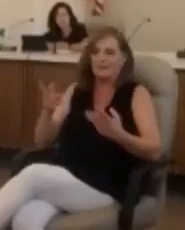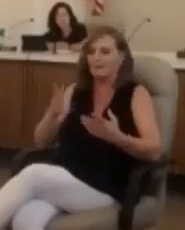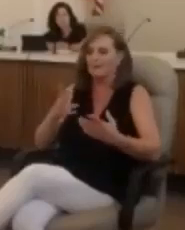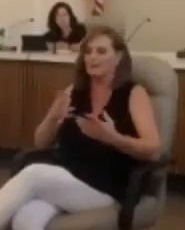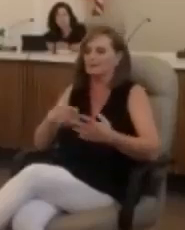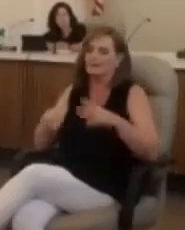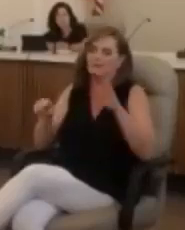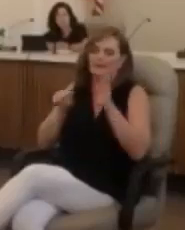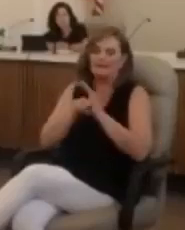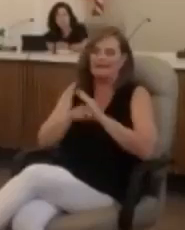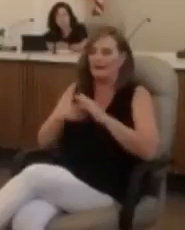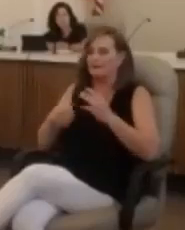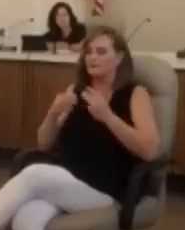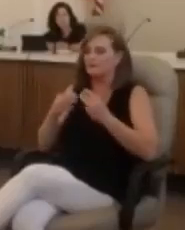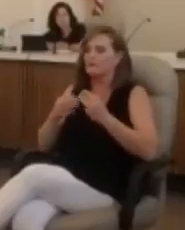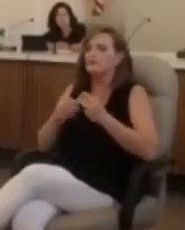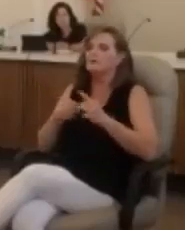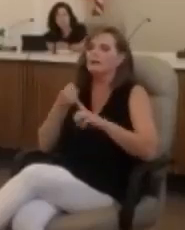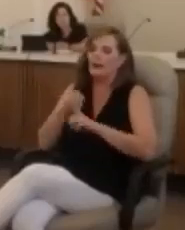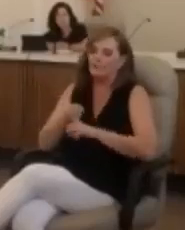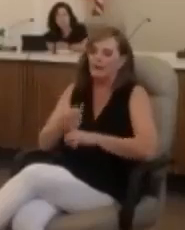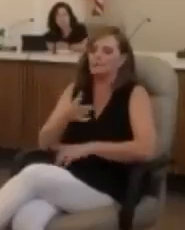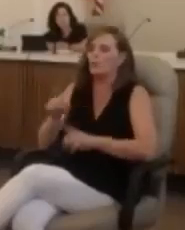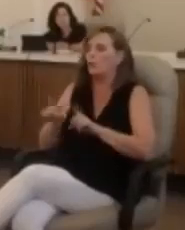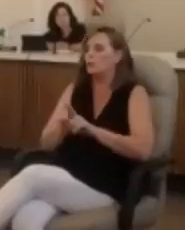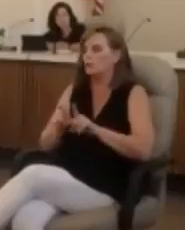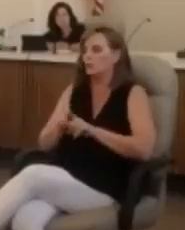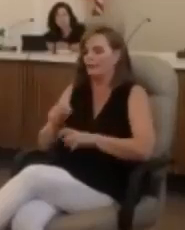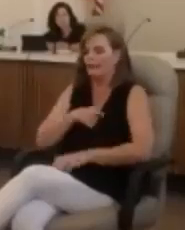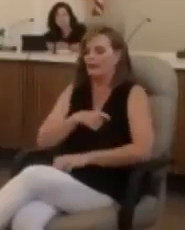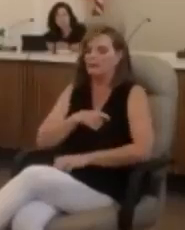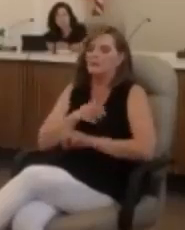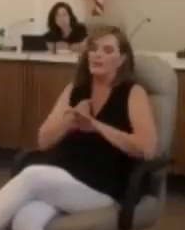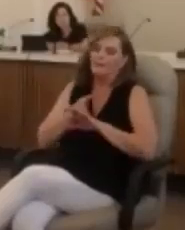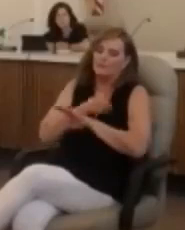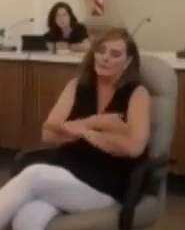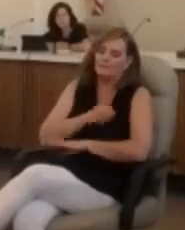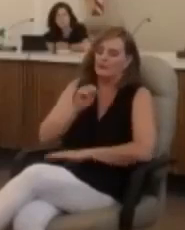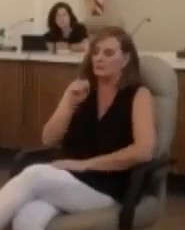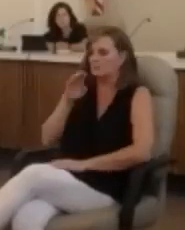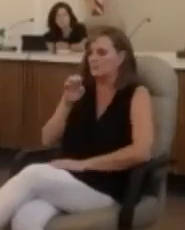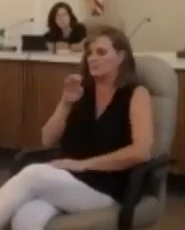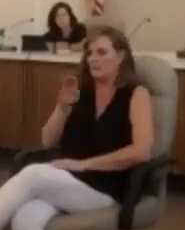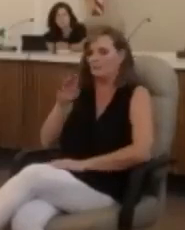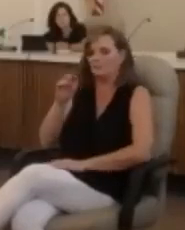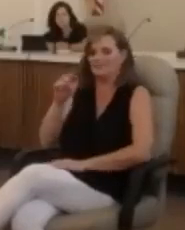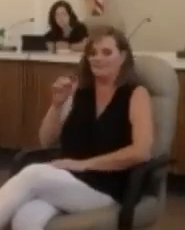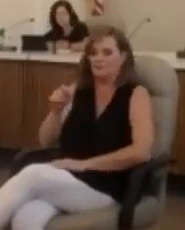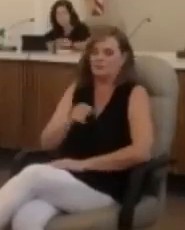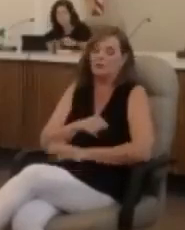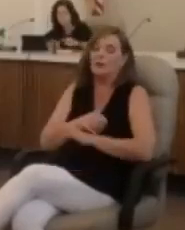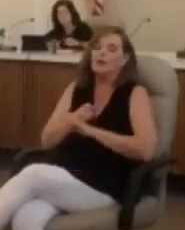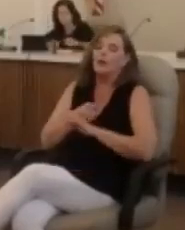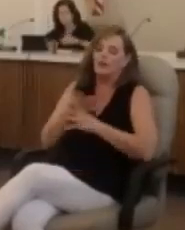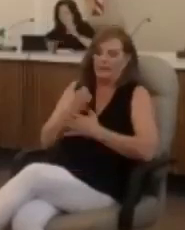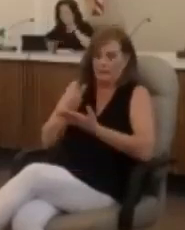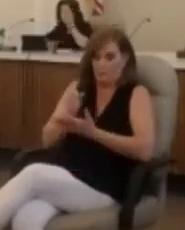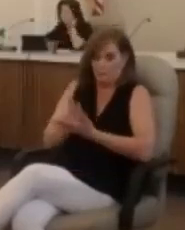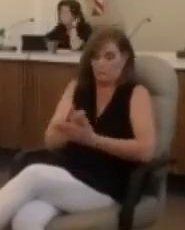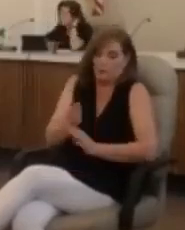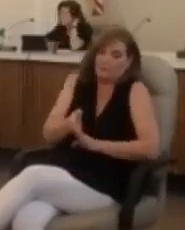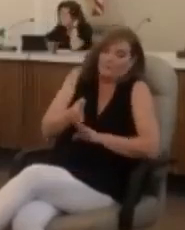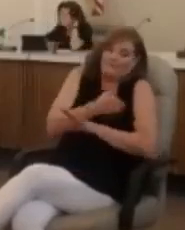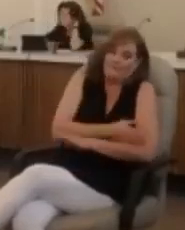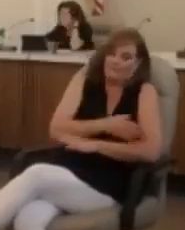impacts. They also issued preliminary subdivision approval, meaning they approved the preliminary version of the project, but